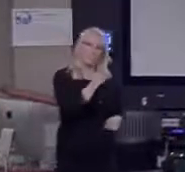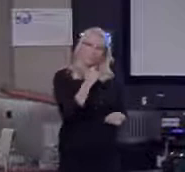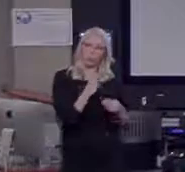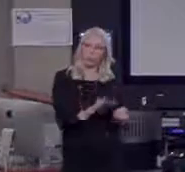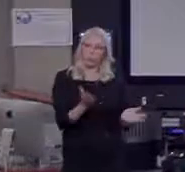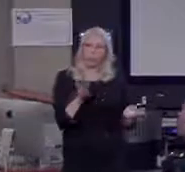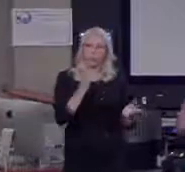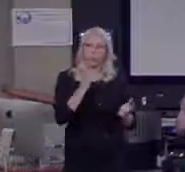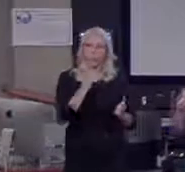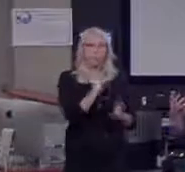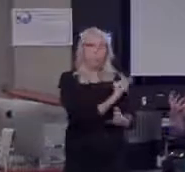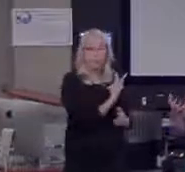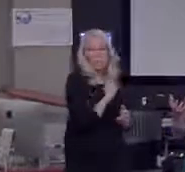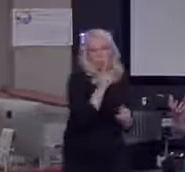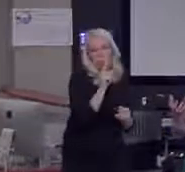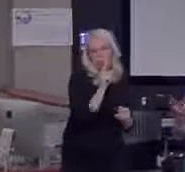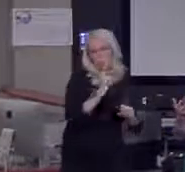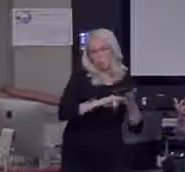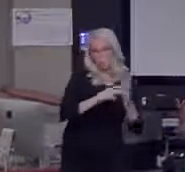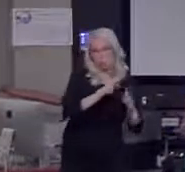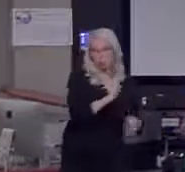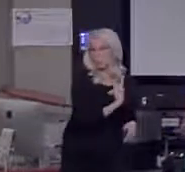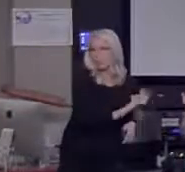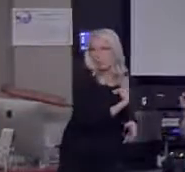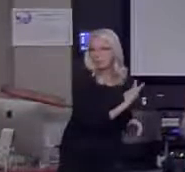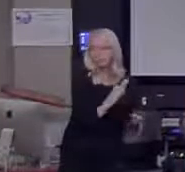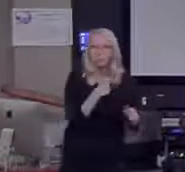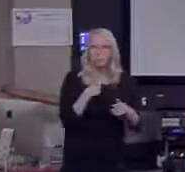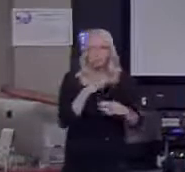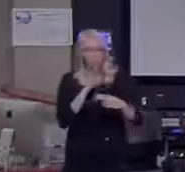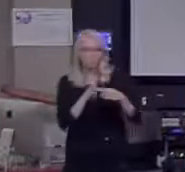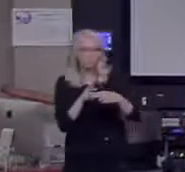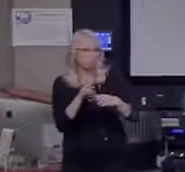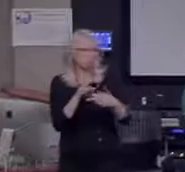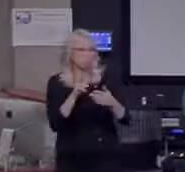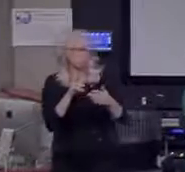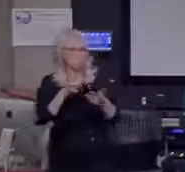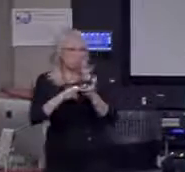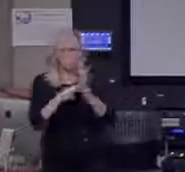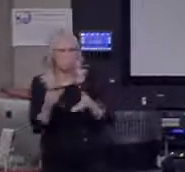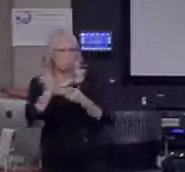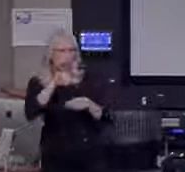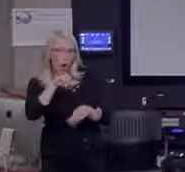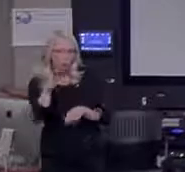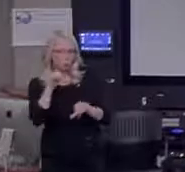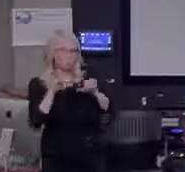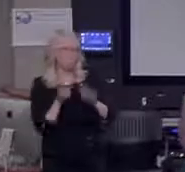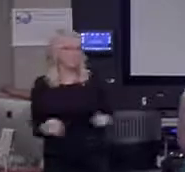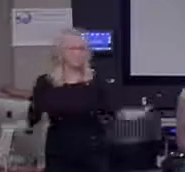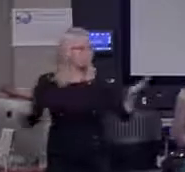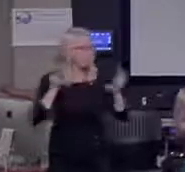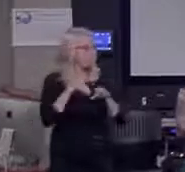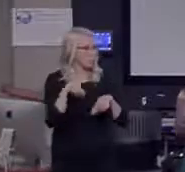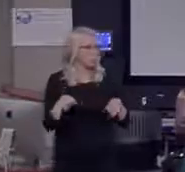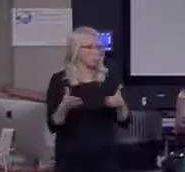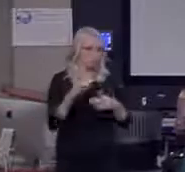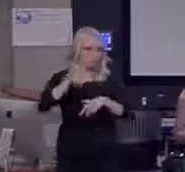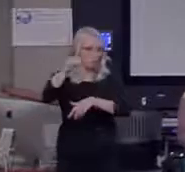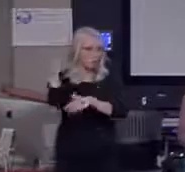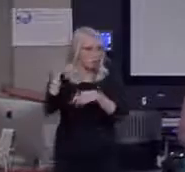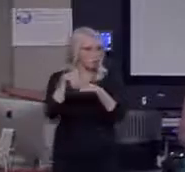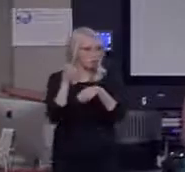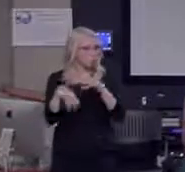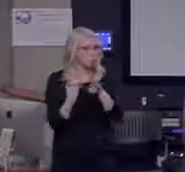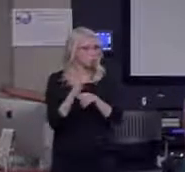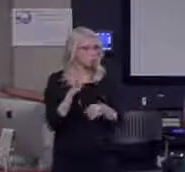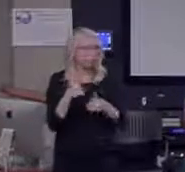not just to me and Kathy, but to other scientists in the room and elsewhere, to share our findings and to put them